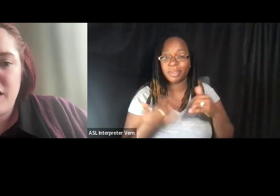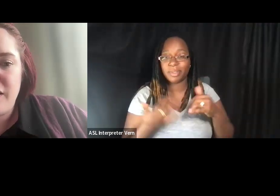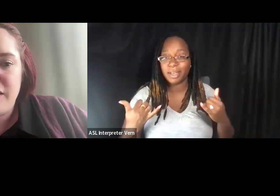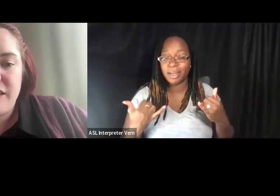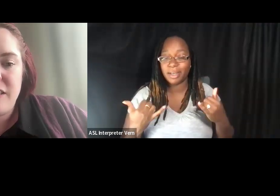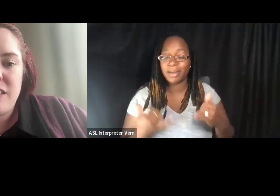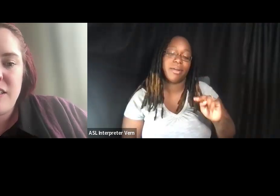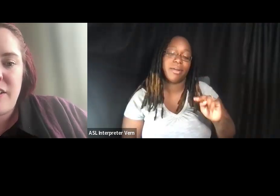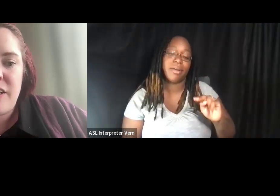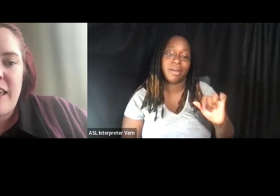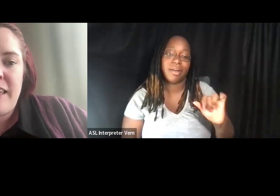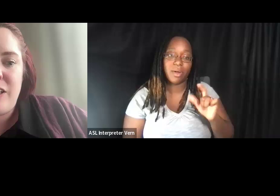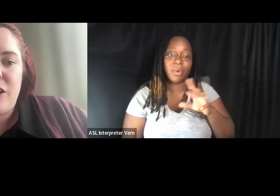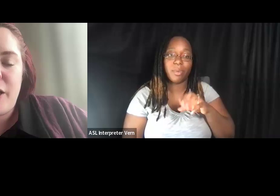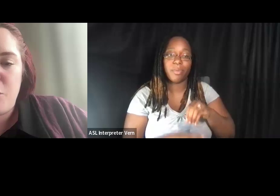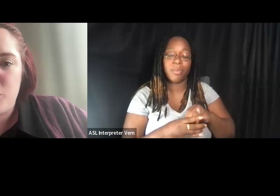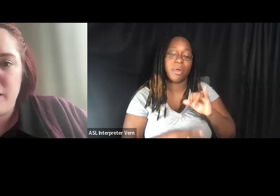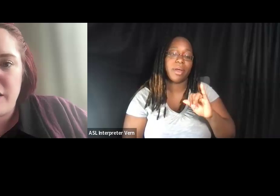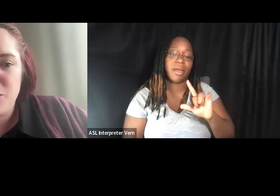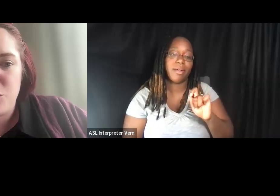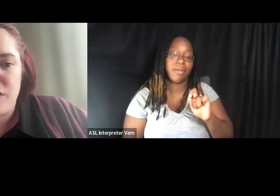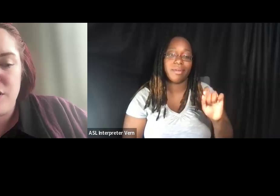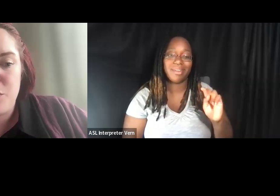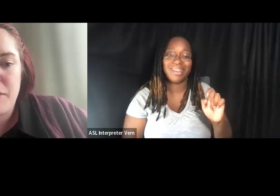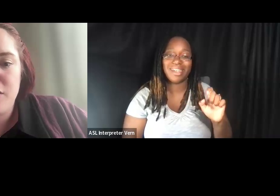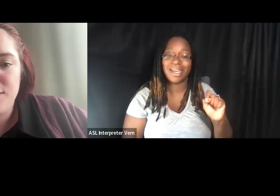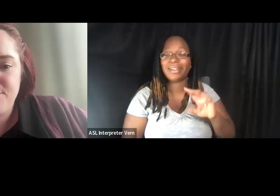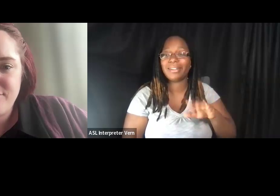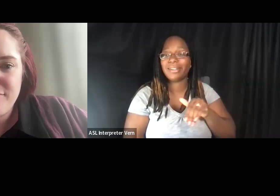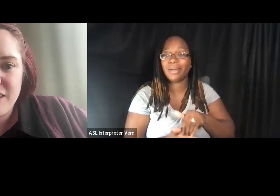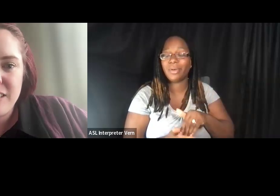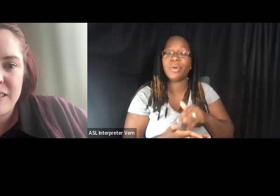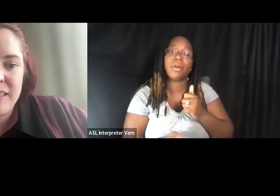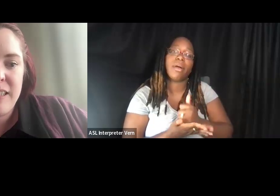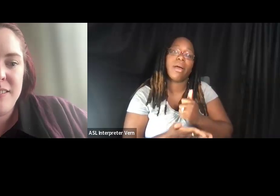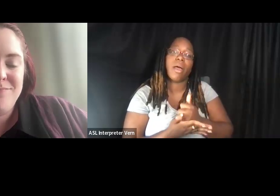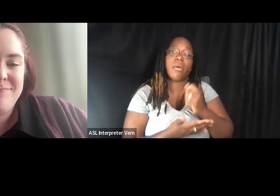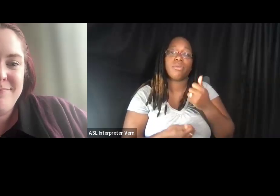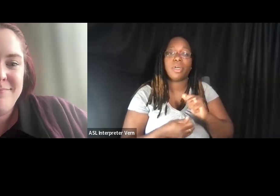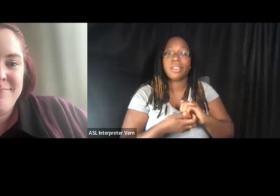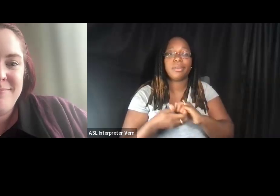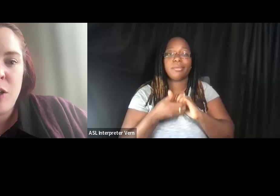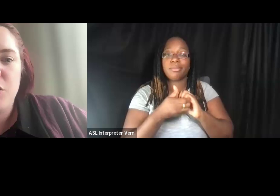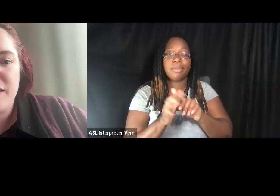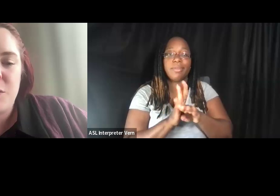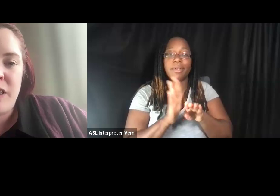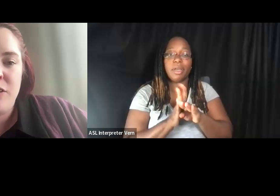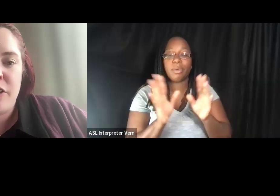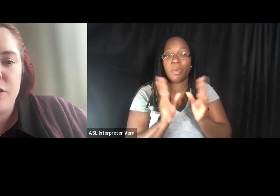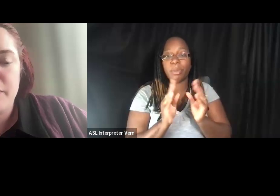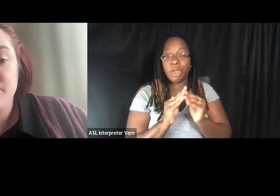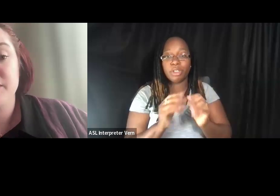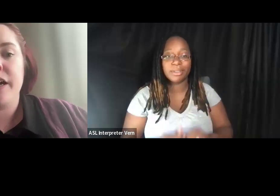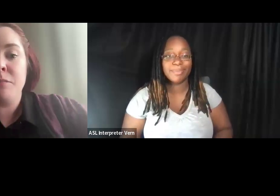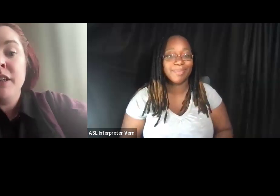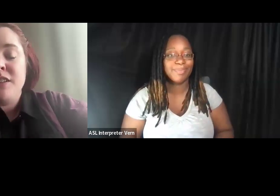partner of the ILNet Center and help coordinate with these webinars. Next slide. Oh, no, actually, we're